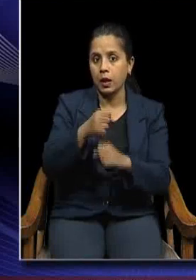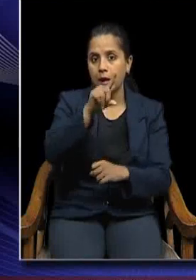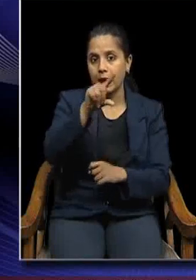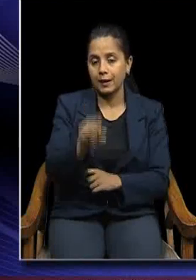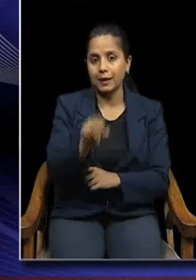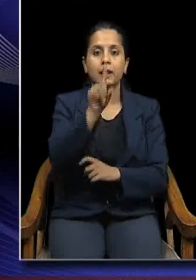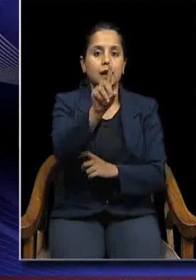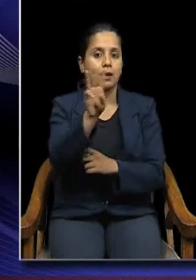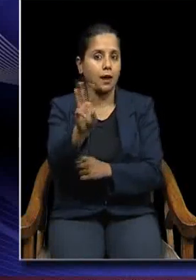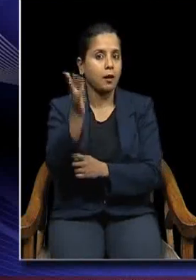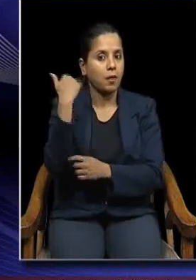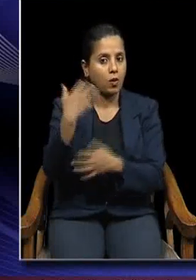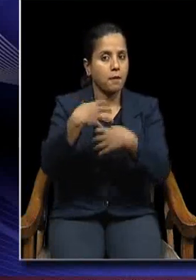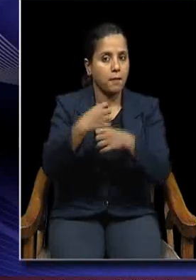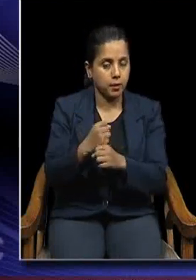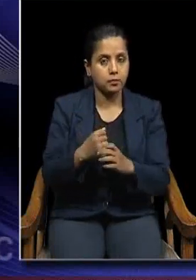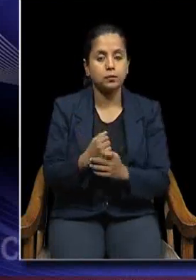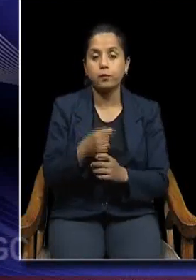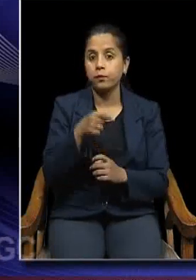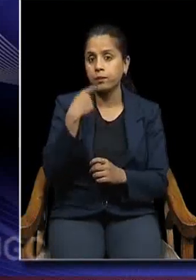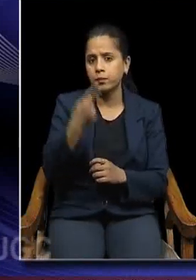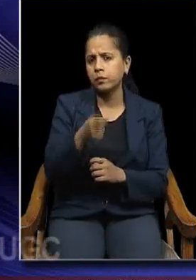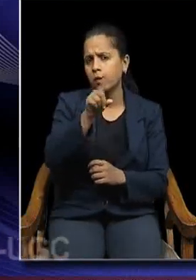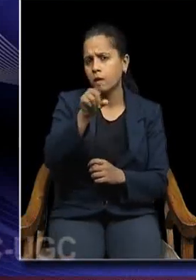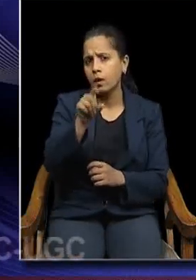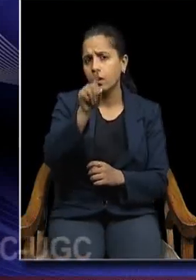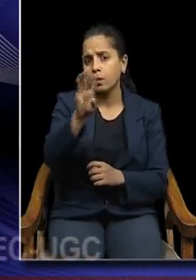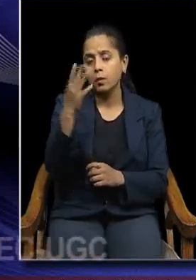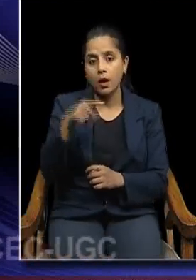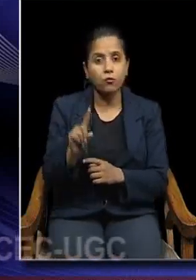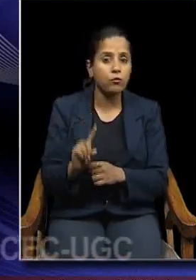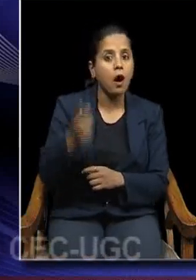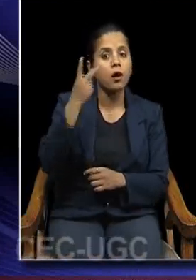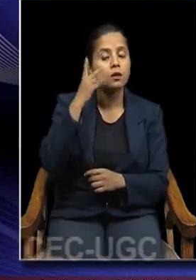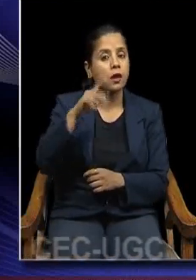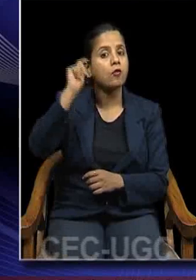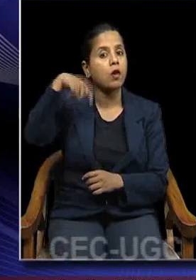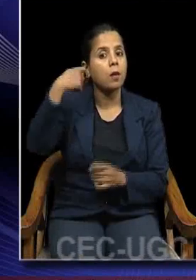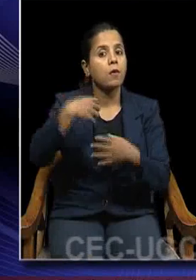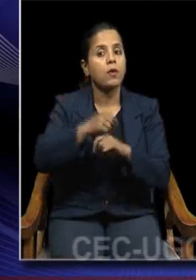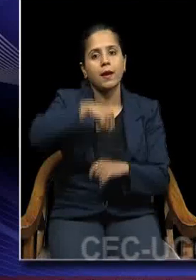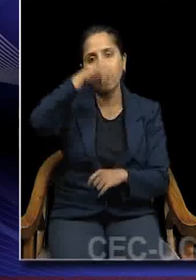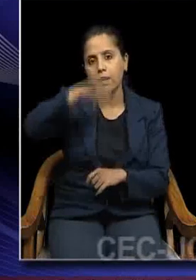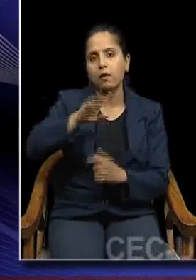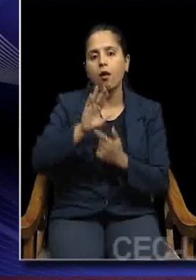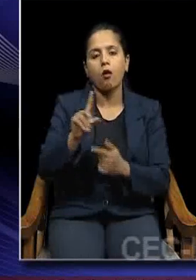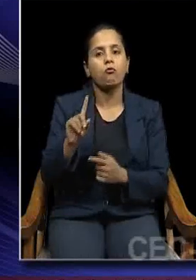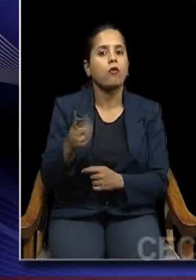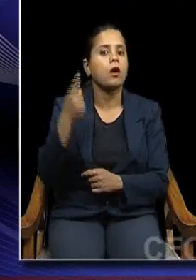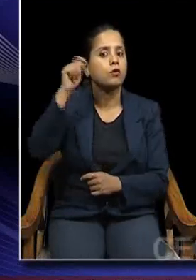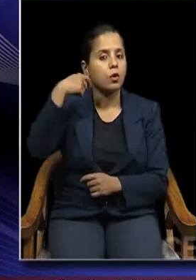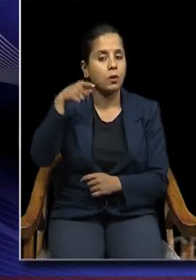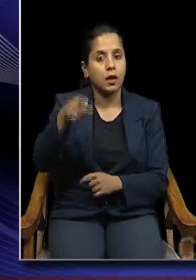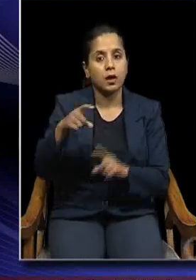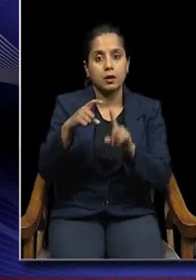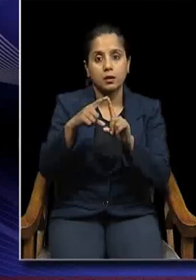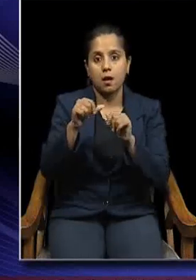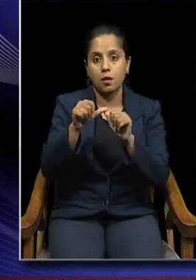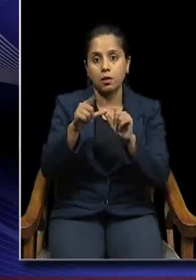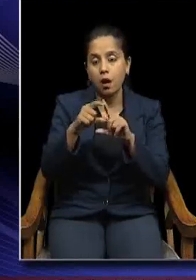1913 and which was considered to be the first feature film of India, and how Dada Saheb Phalke